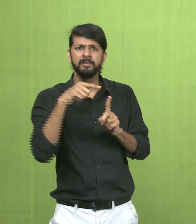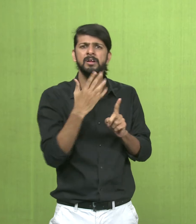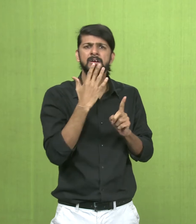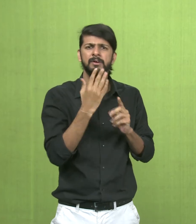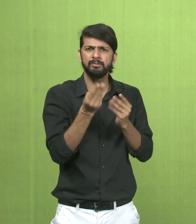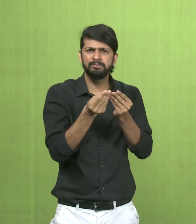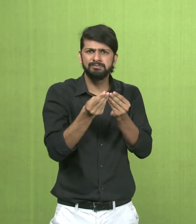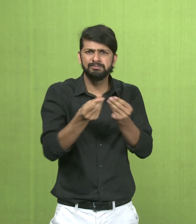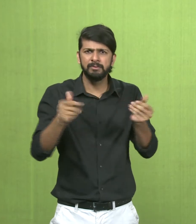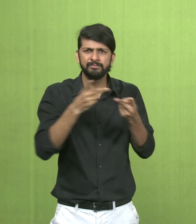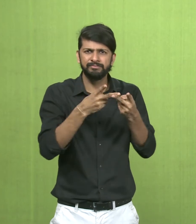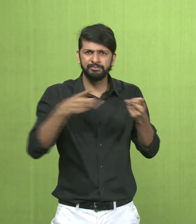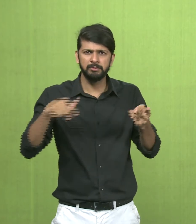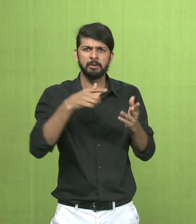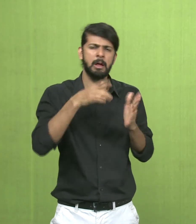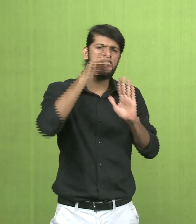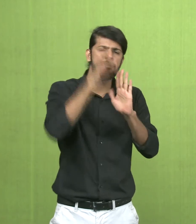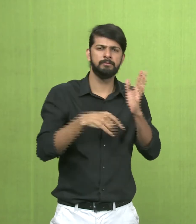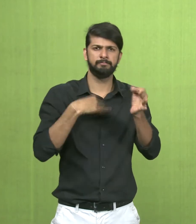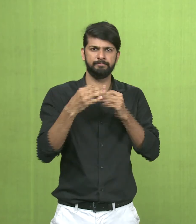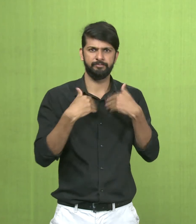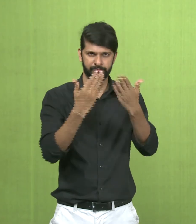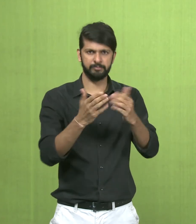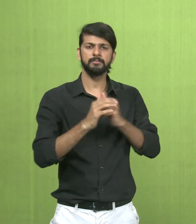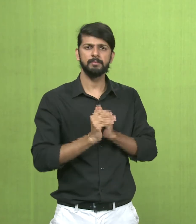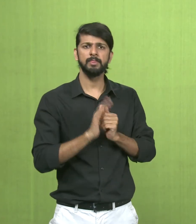Dry colors and powder colors basic information.